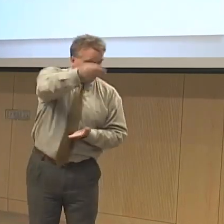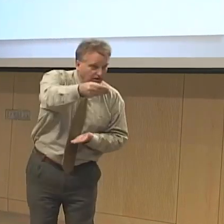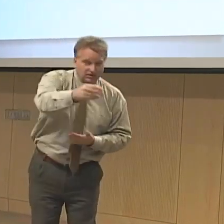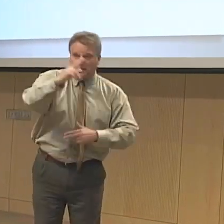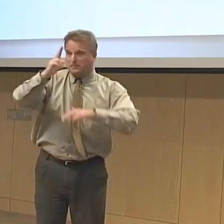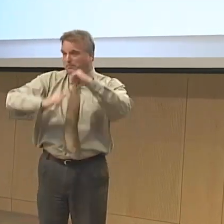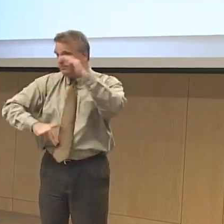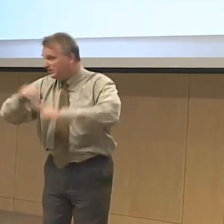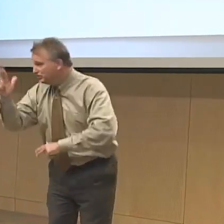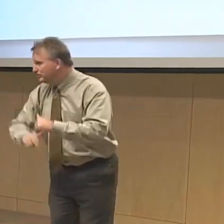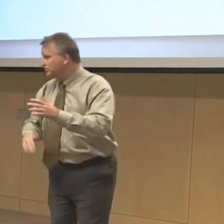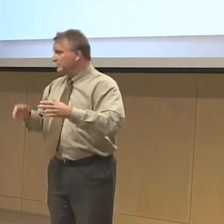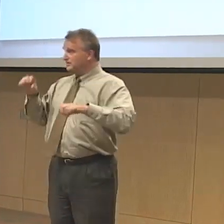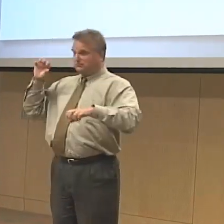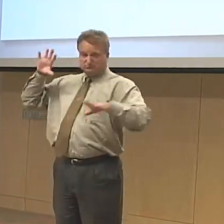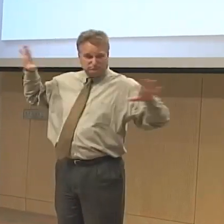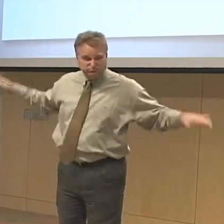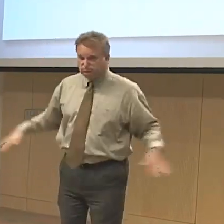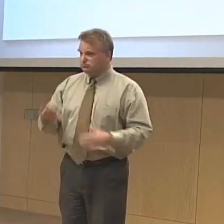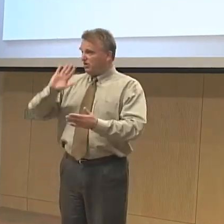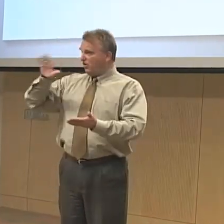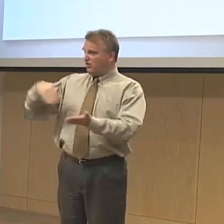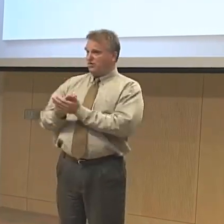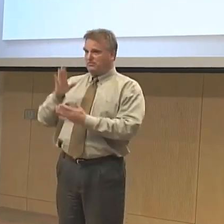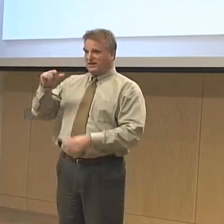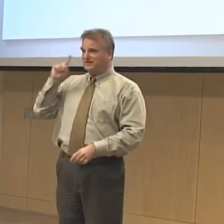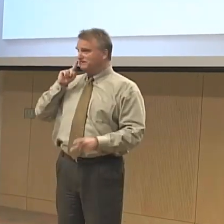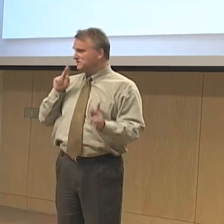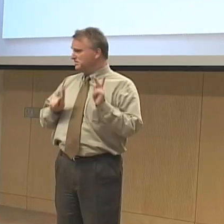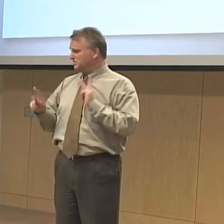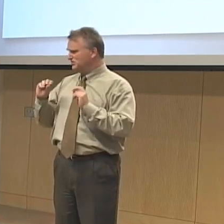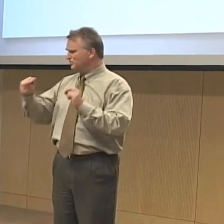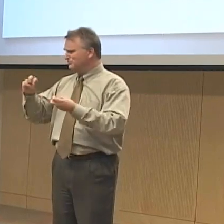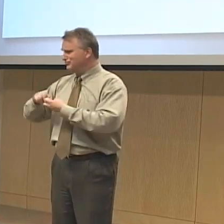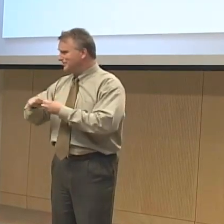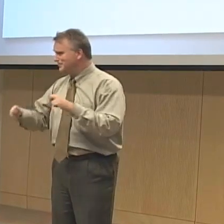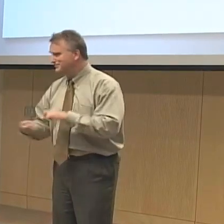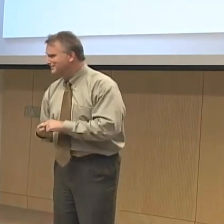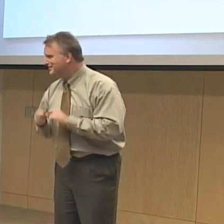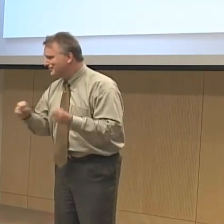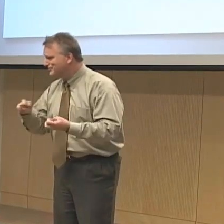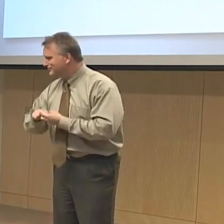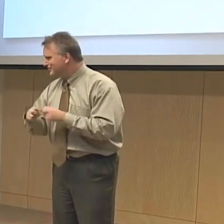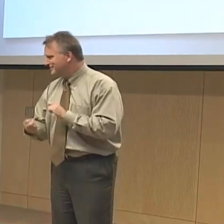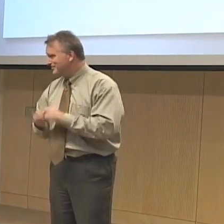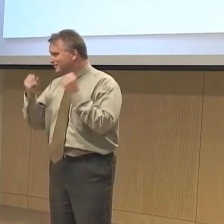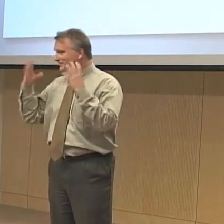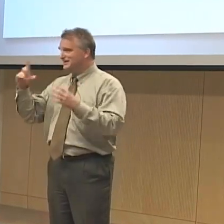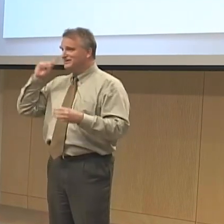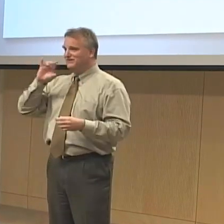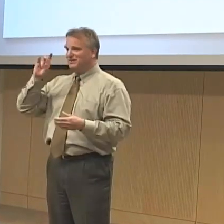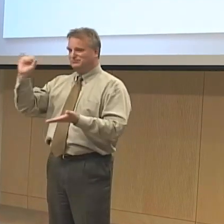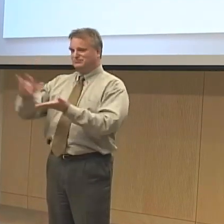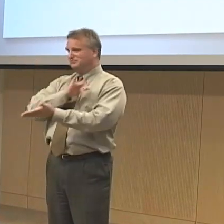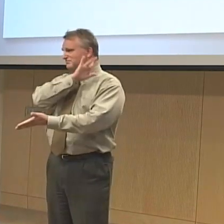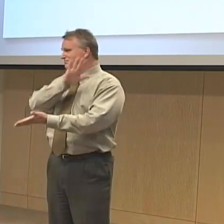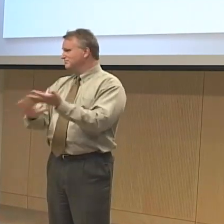They built their own clubs, all by and for deaf people. Many deaf clubs were